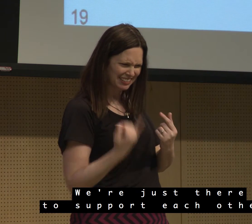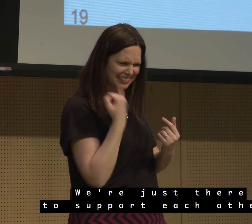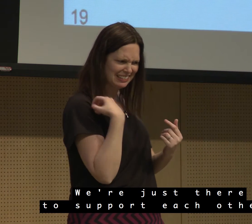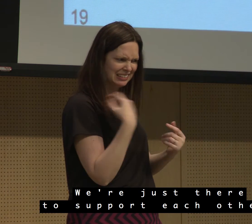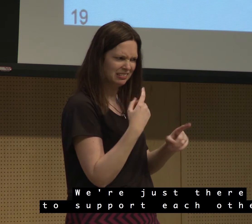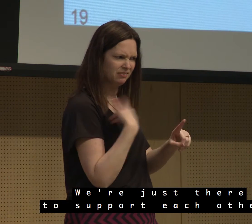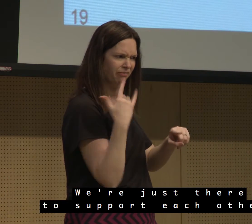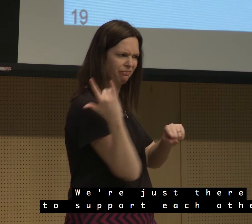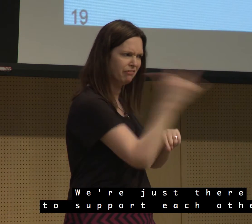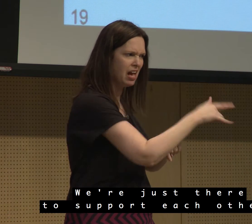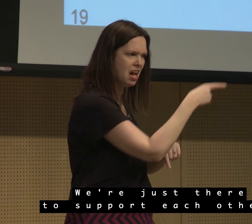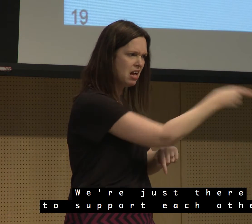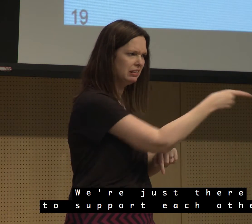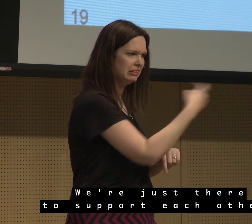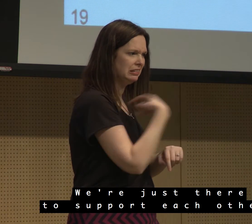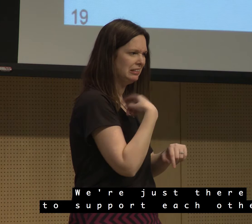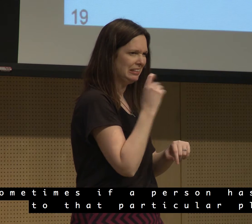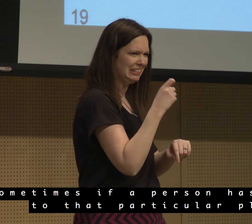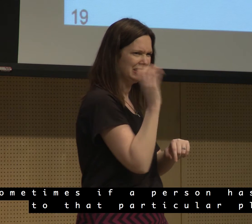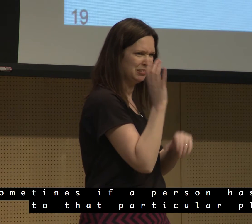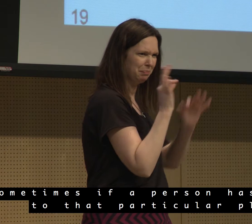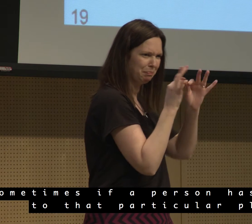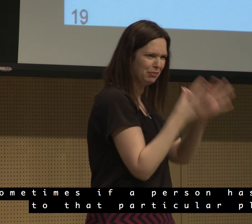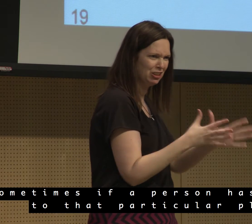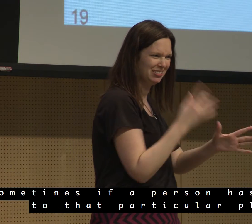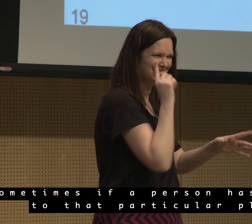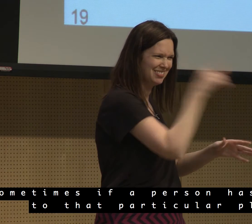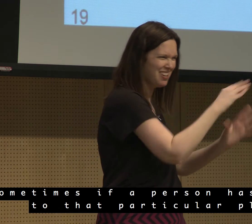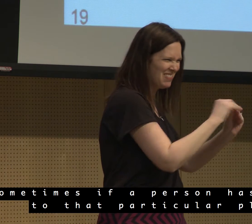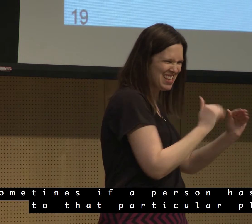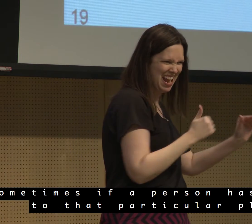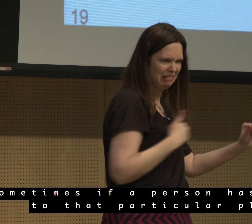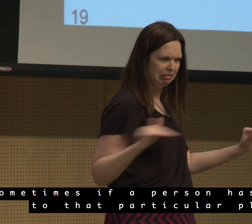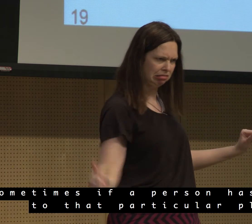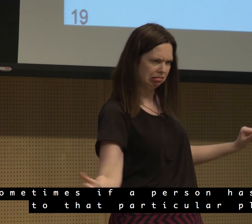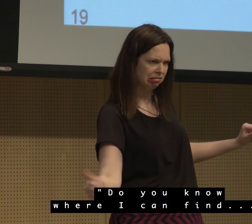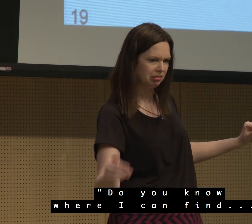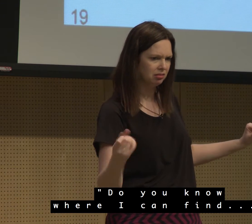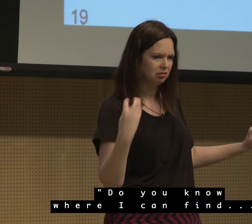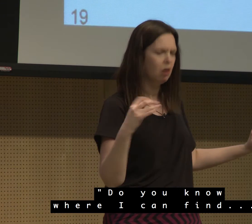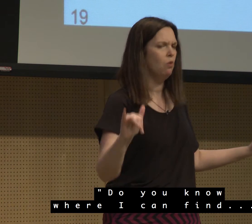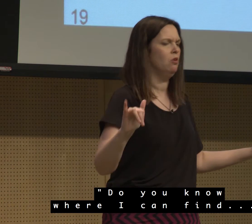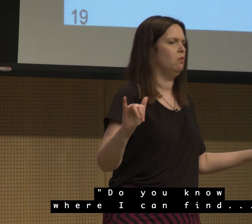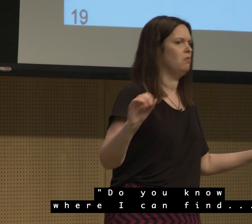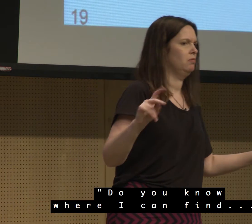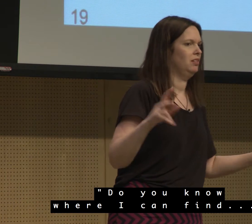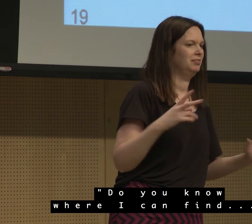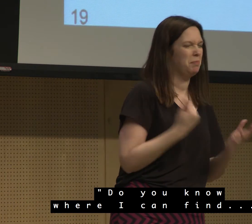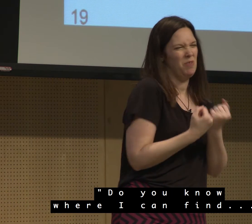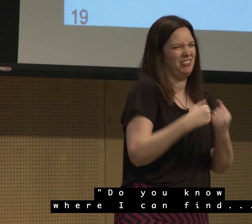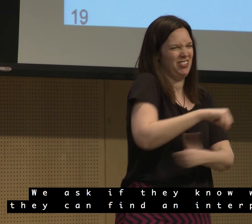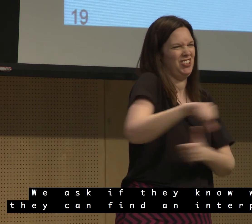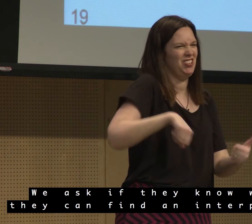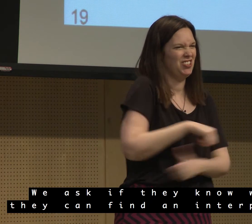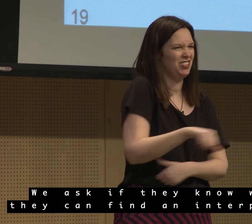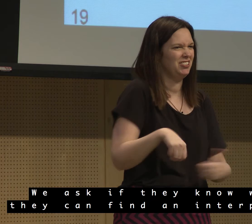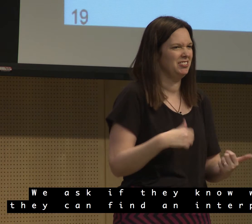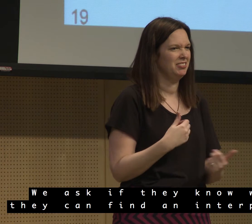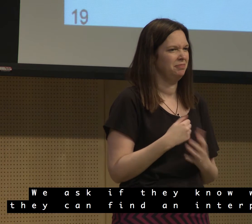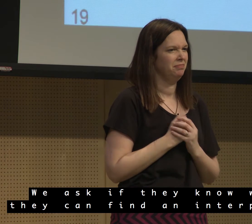We're just there to support each other. Sometimes if a person has to fly to that particular place, do you know where I can find, we ask if they know where they